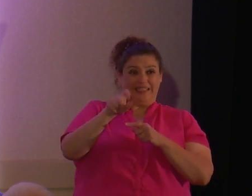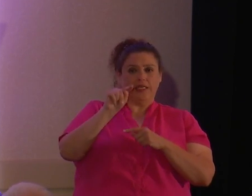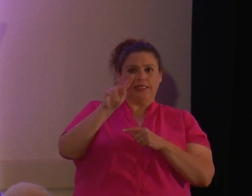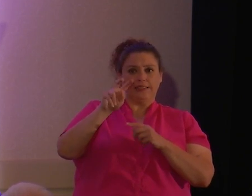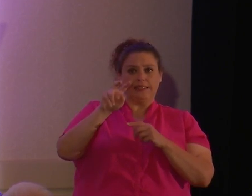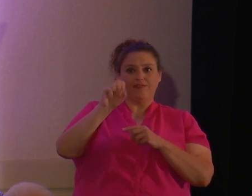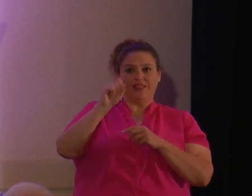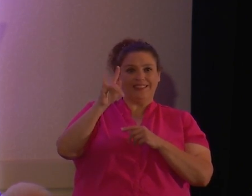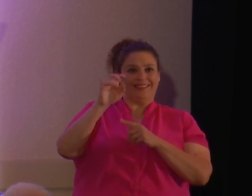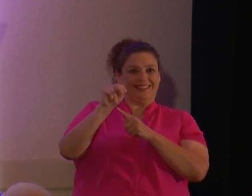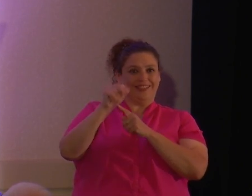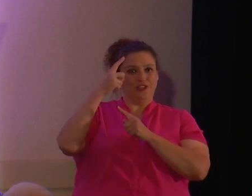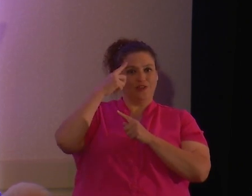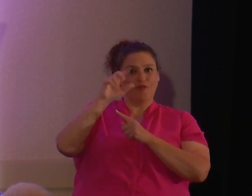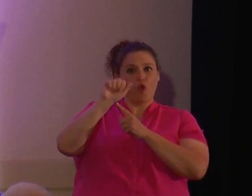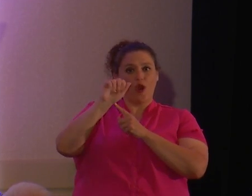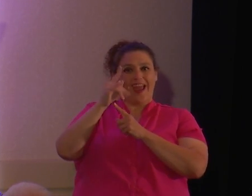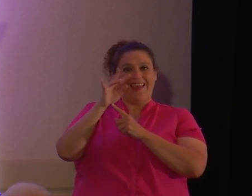said.